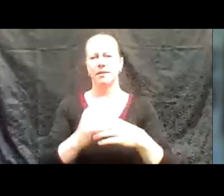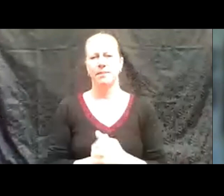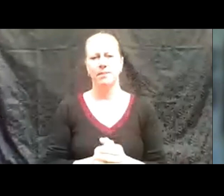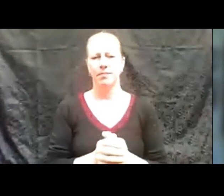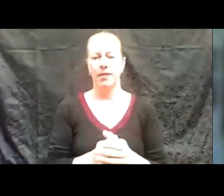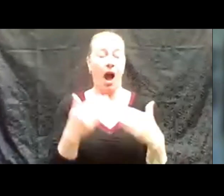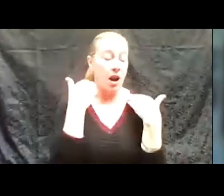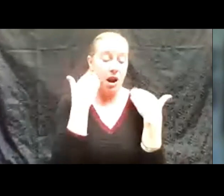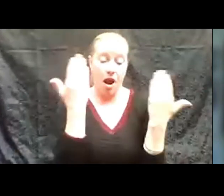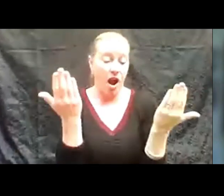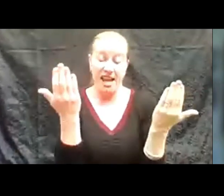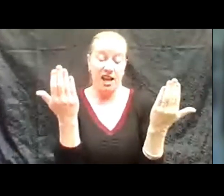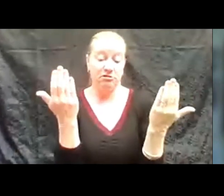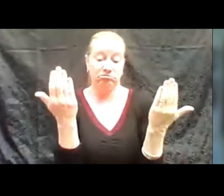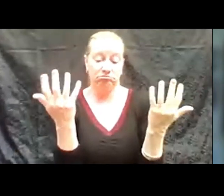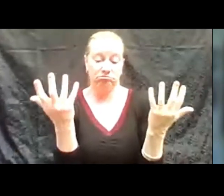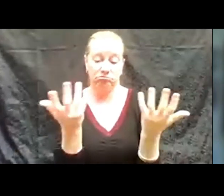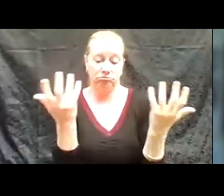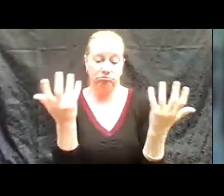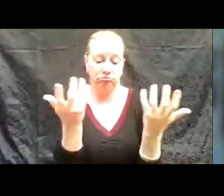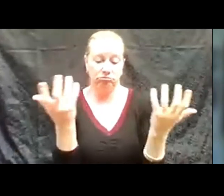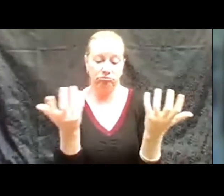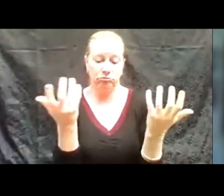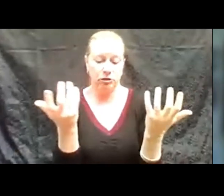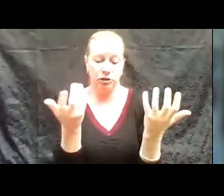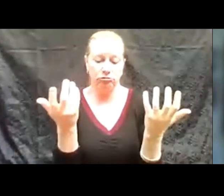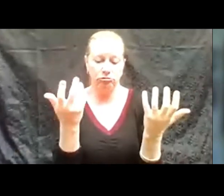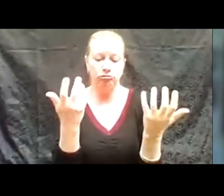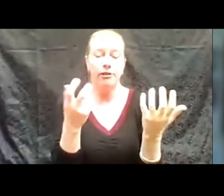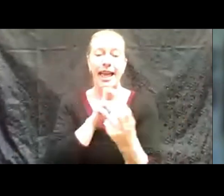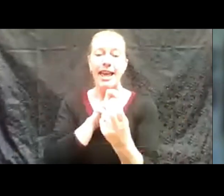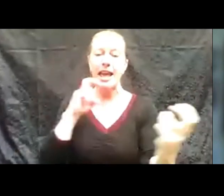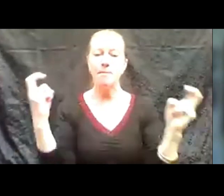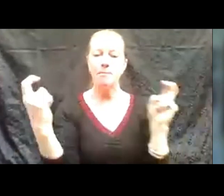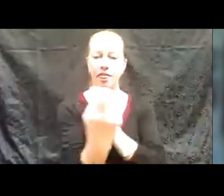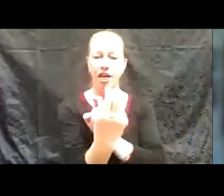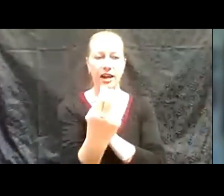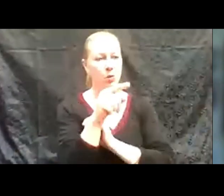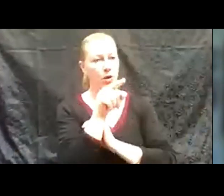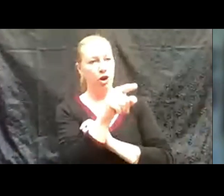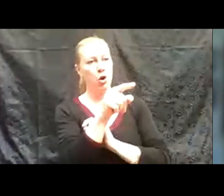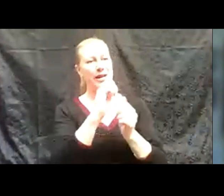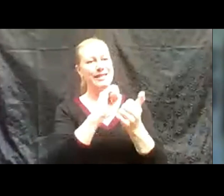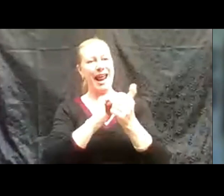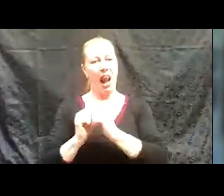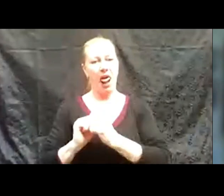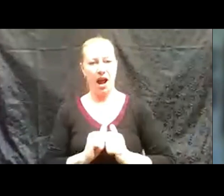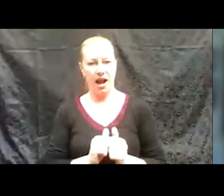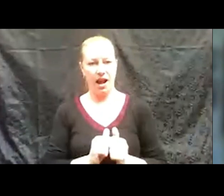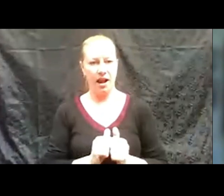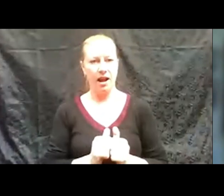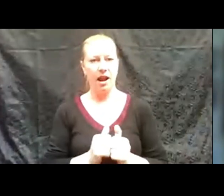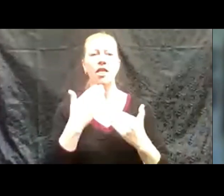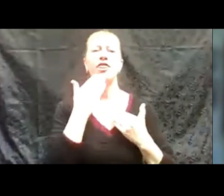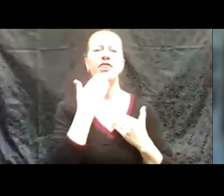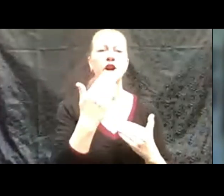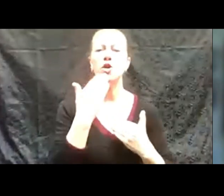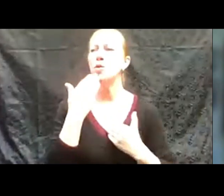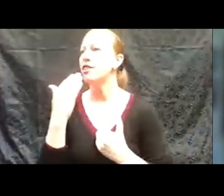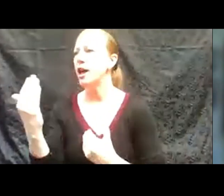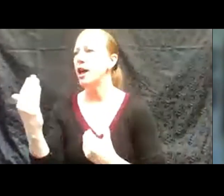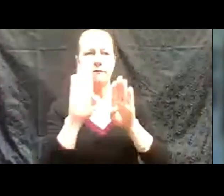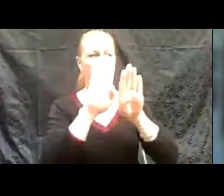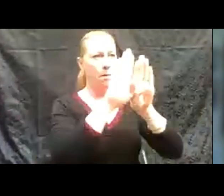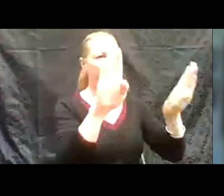I don't know, I just really empathize with you as an ally. And I thank you both for being on this panel